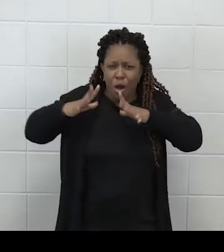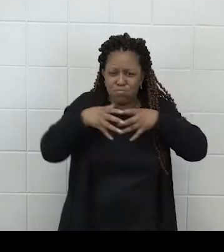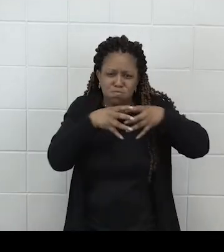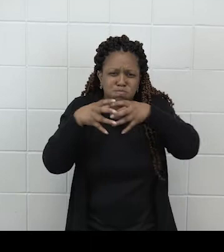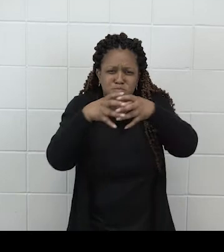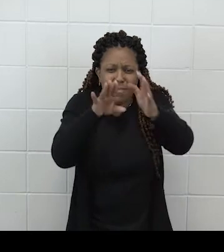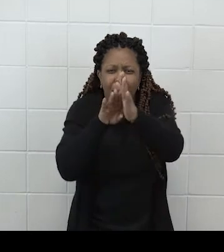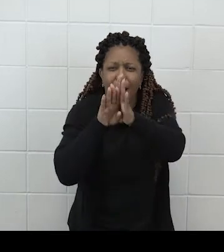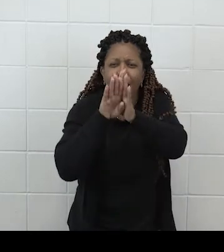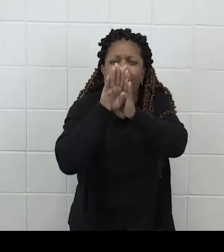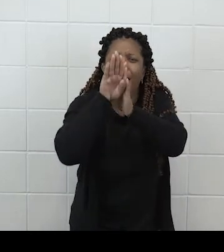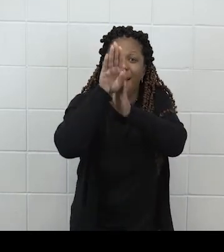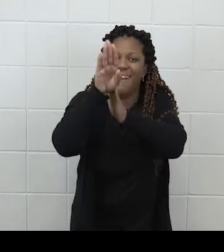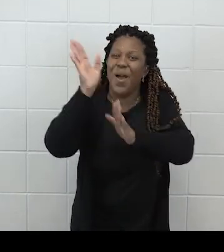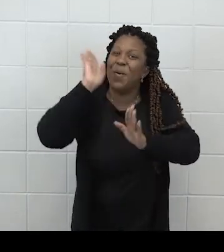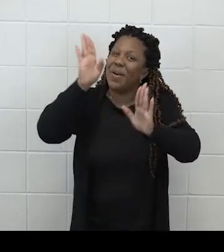Here I am.